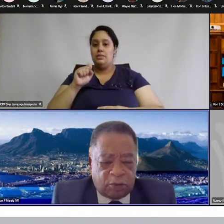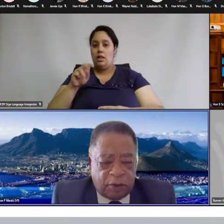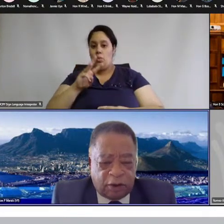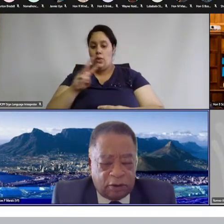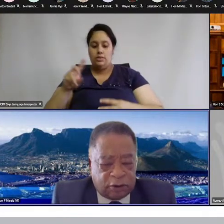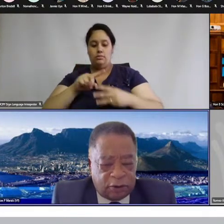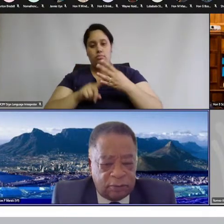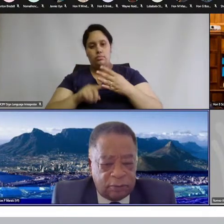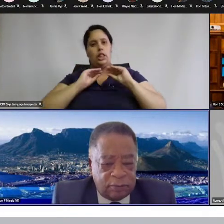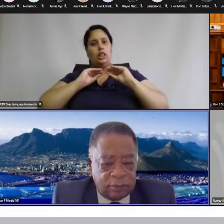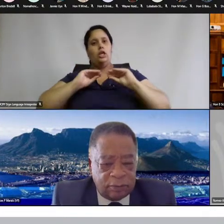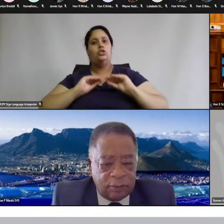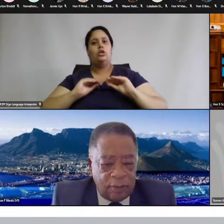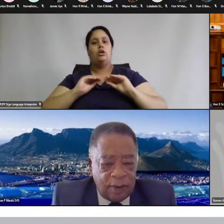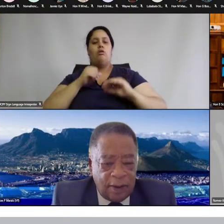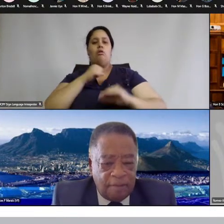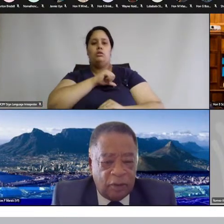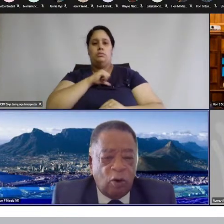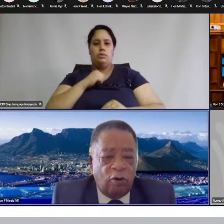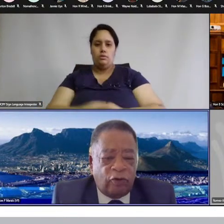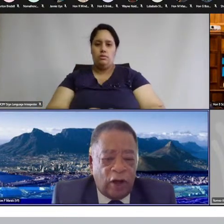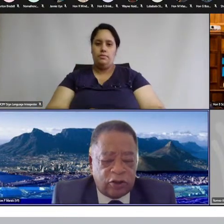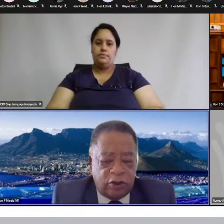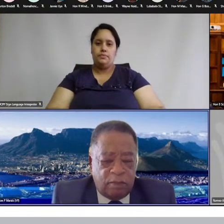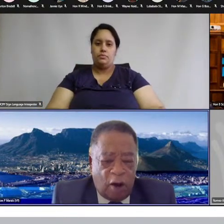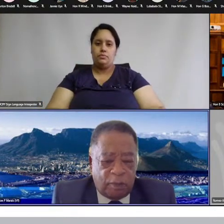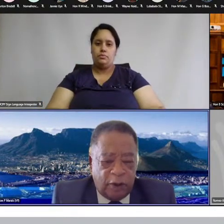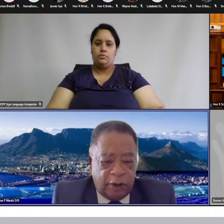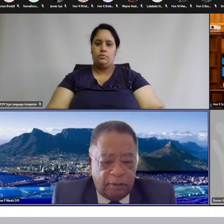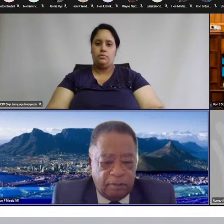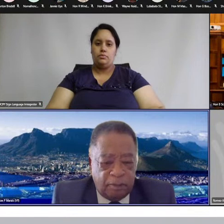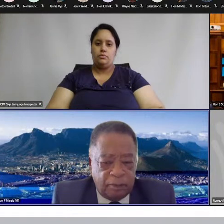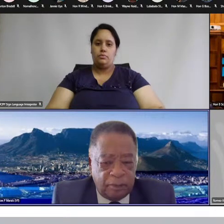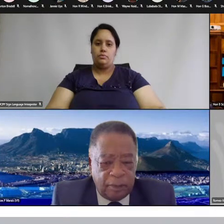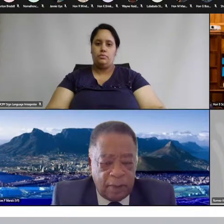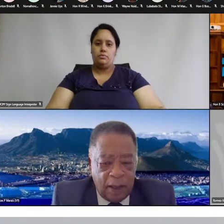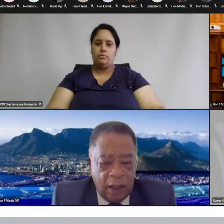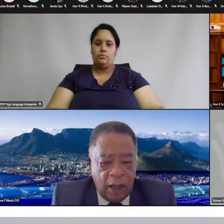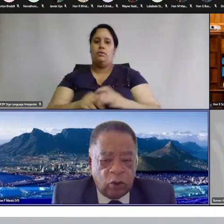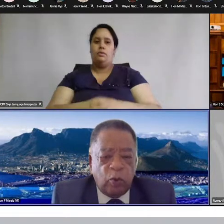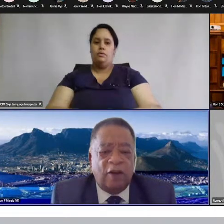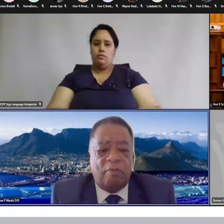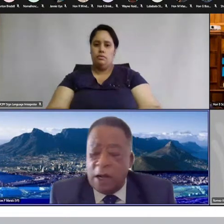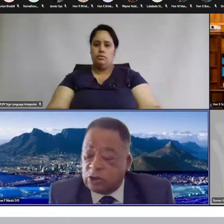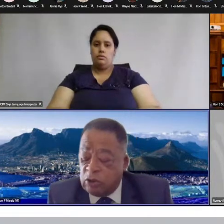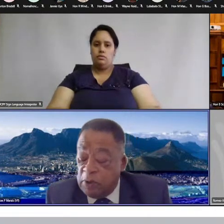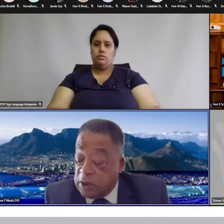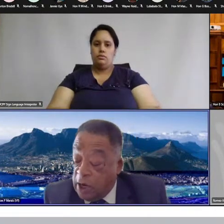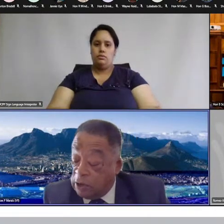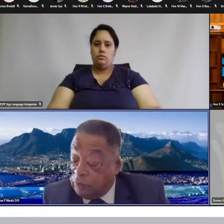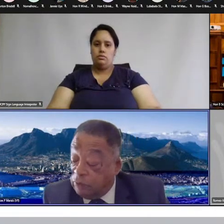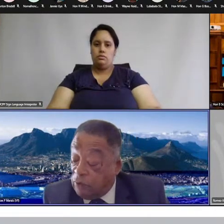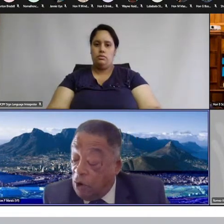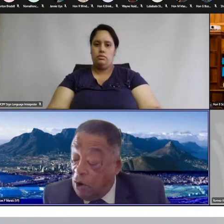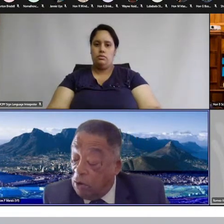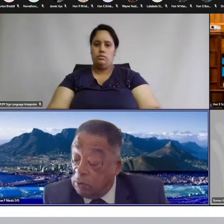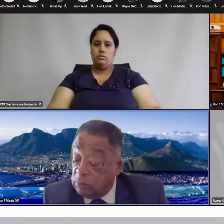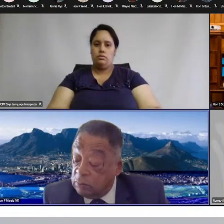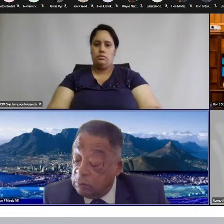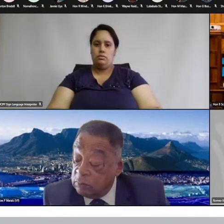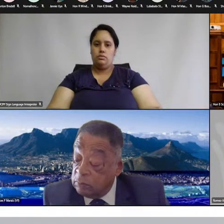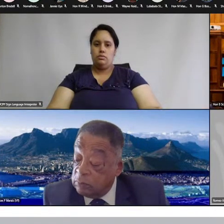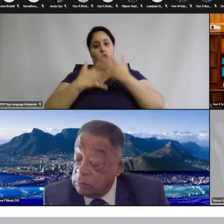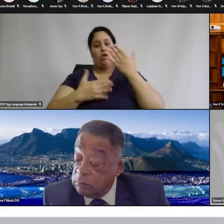teaching hospitals. They're all functioning properly. We have much to be grateful